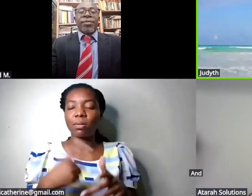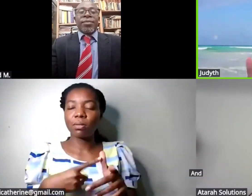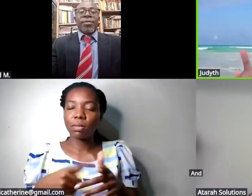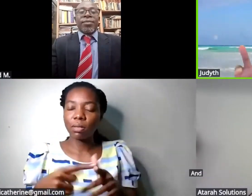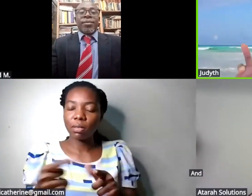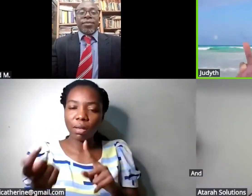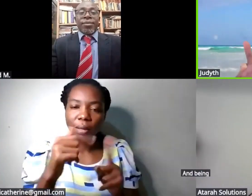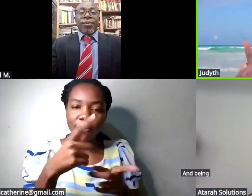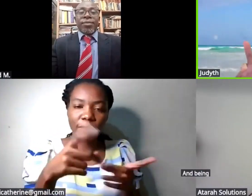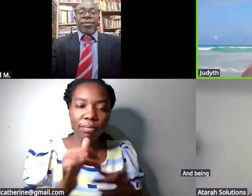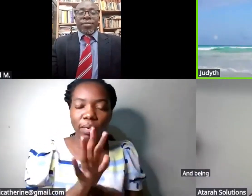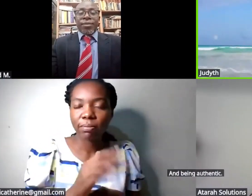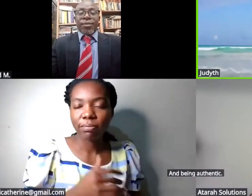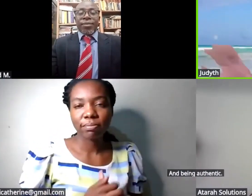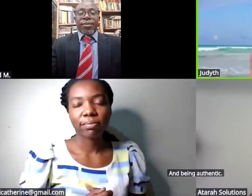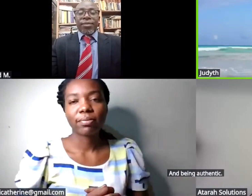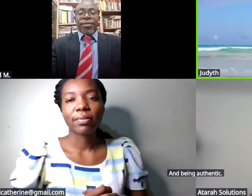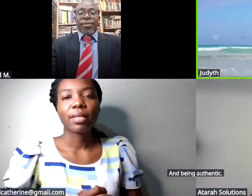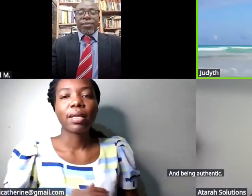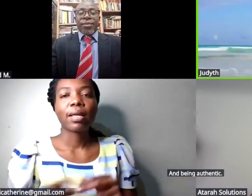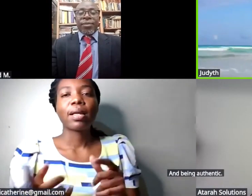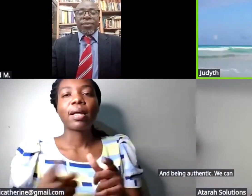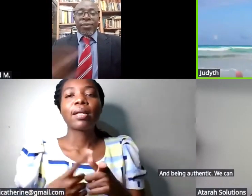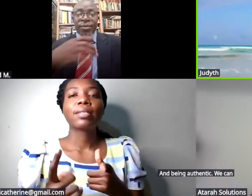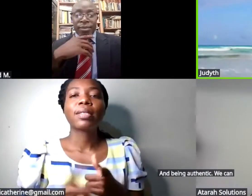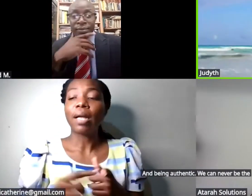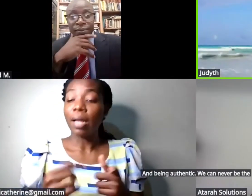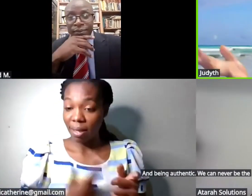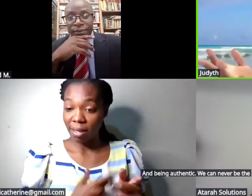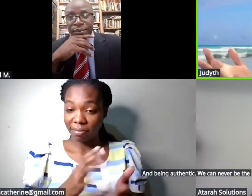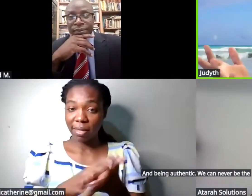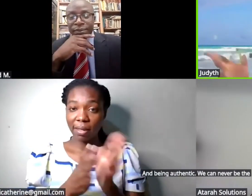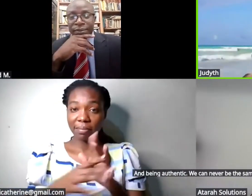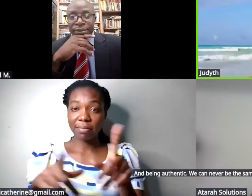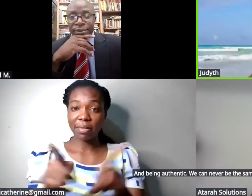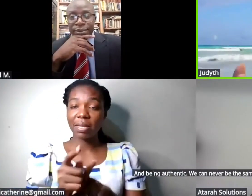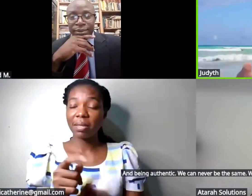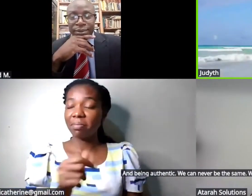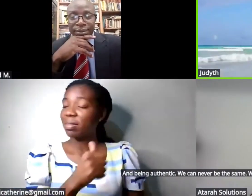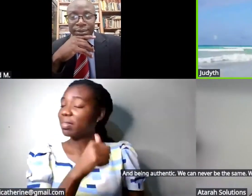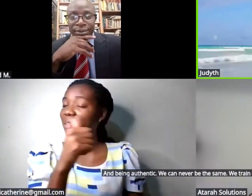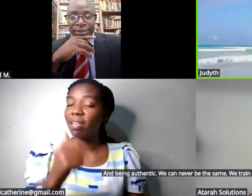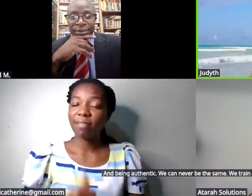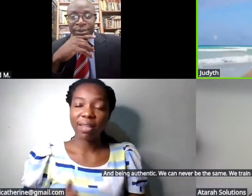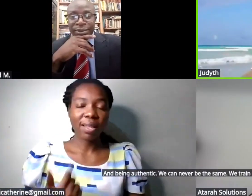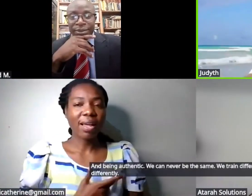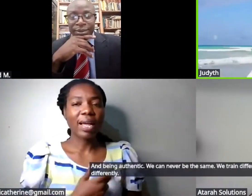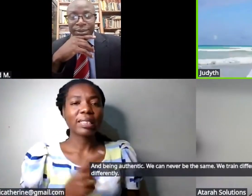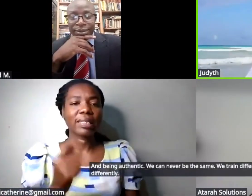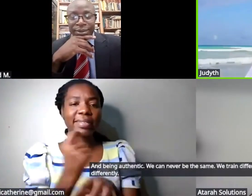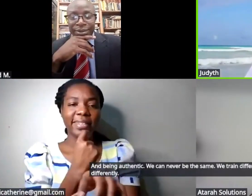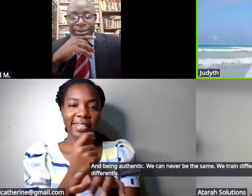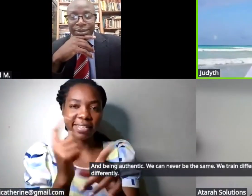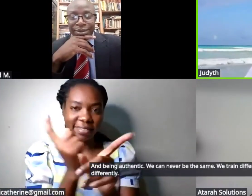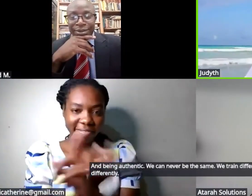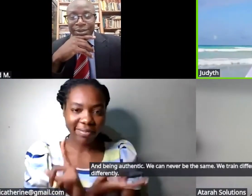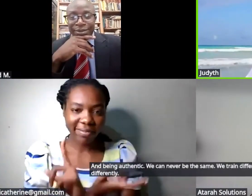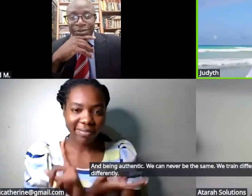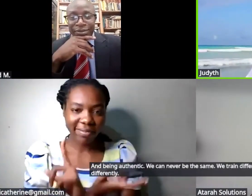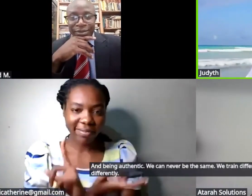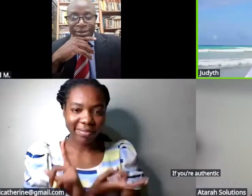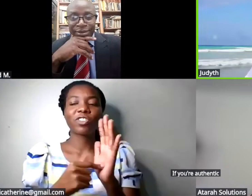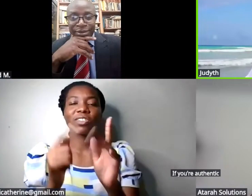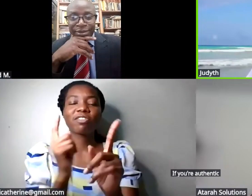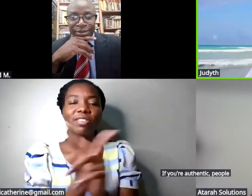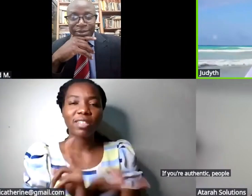authentic. We can never be the same. We train differently, we show up differently. If you're authentic, people